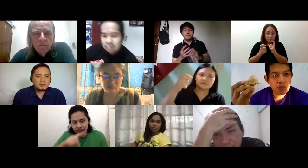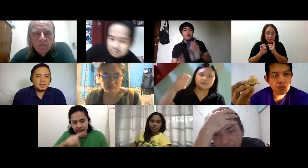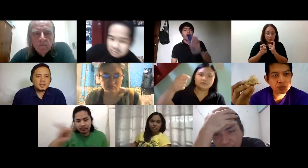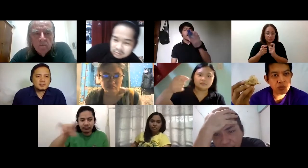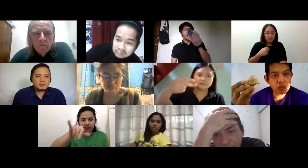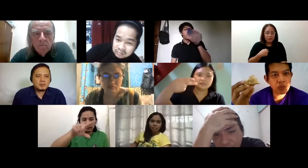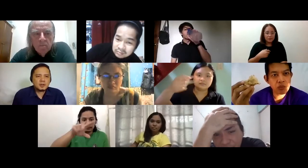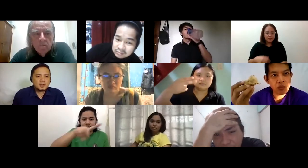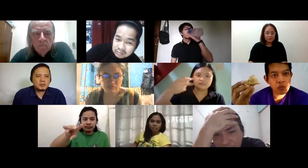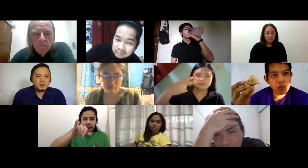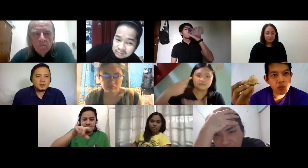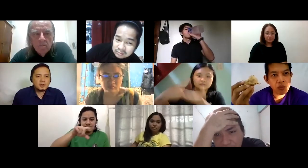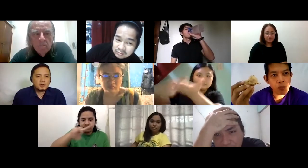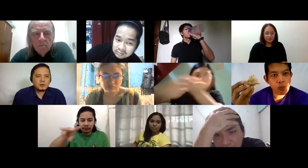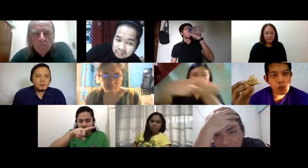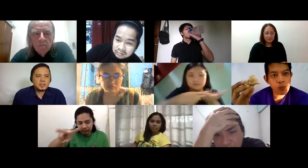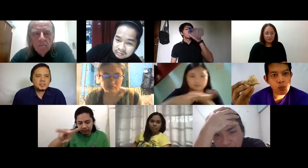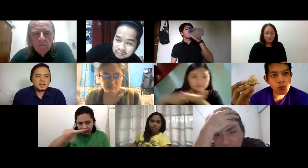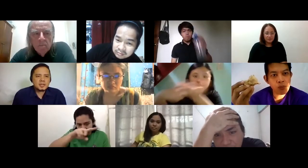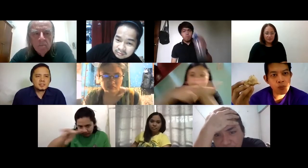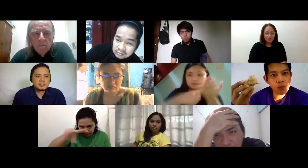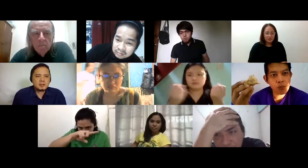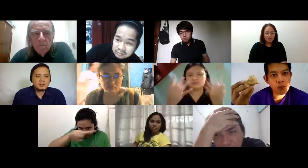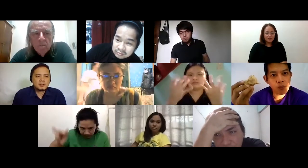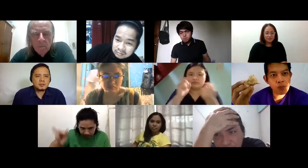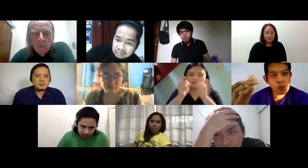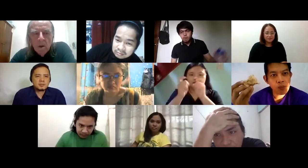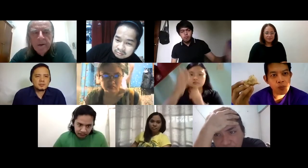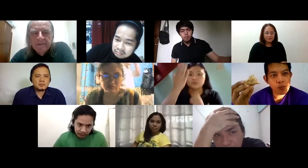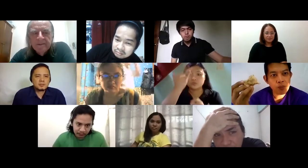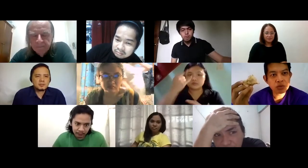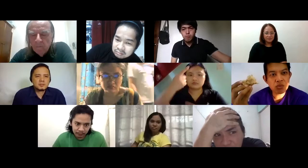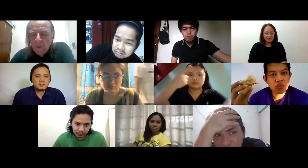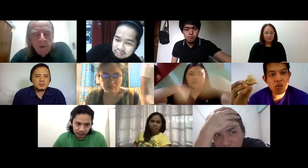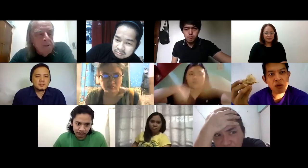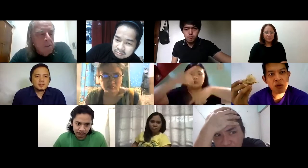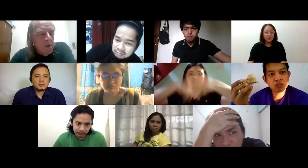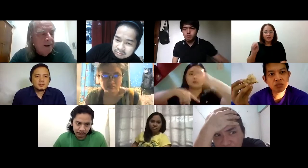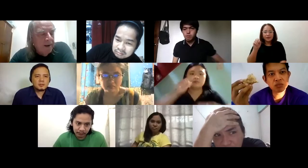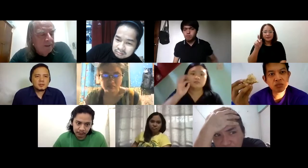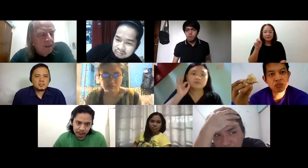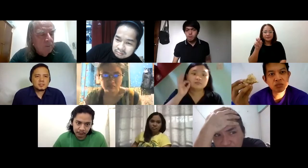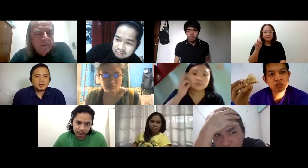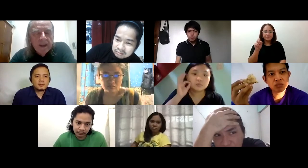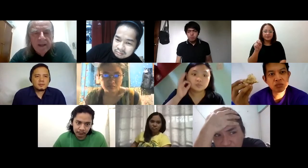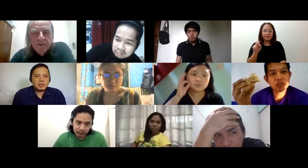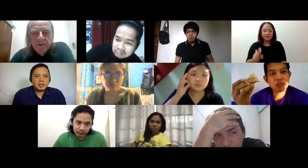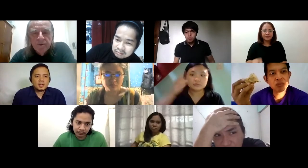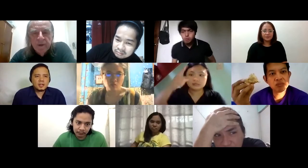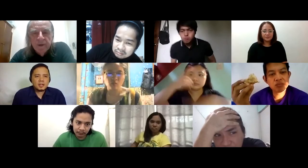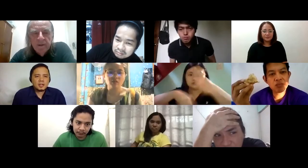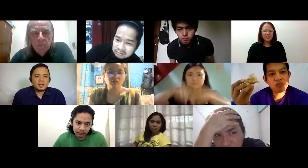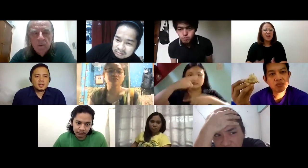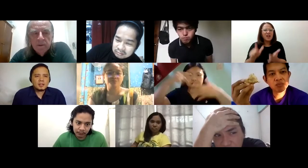lessons 4. We discussed this on Thursday. Okay. We can, what we have- about lesson 3? Do you want to?